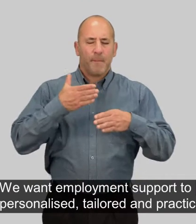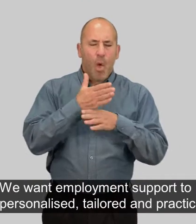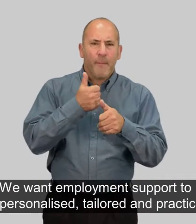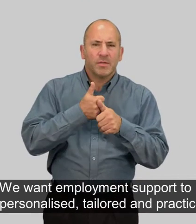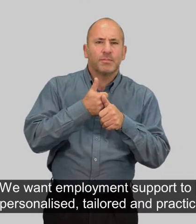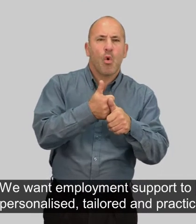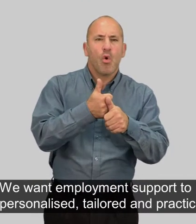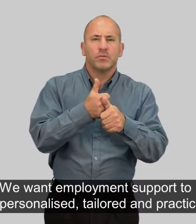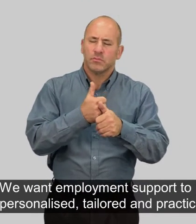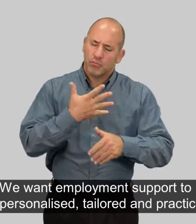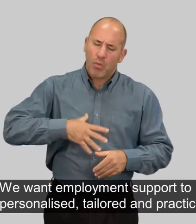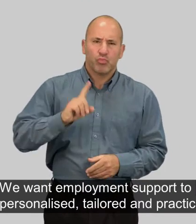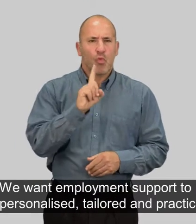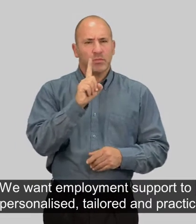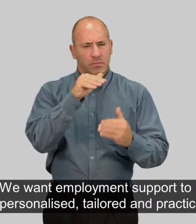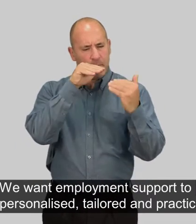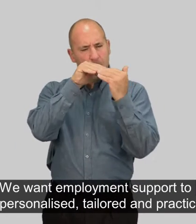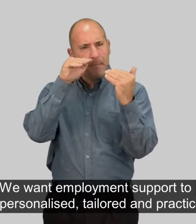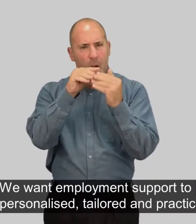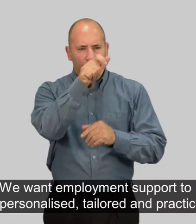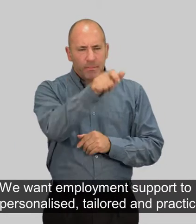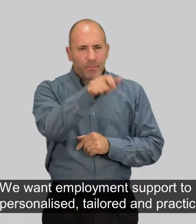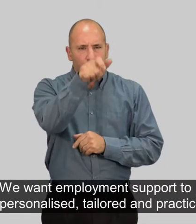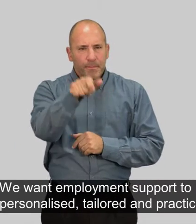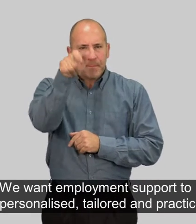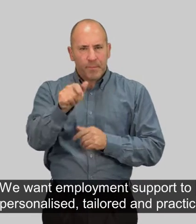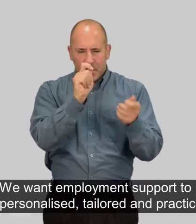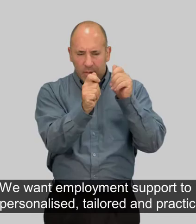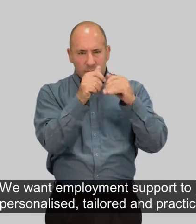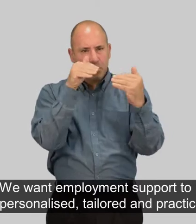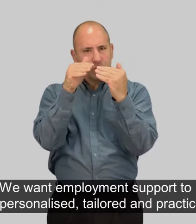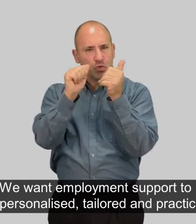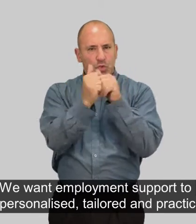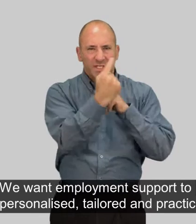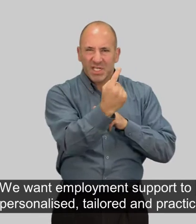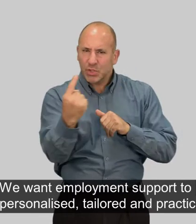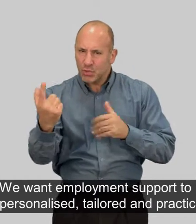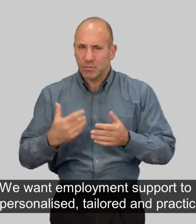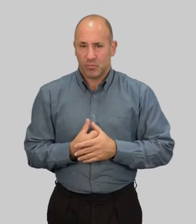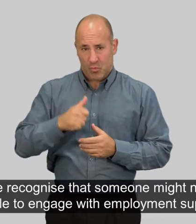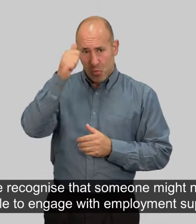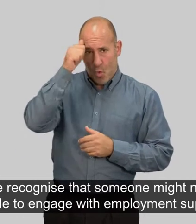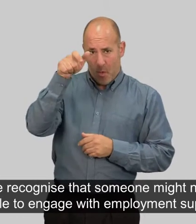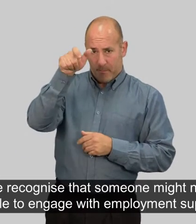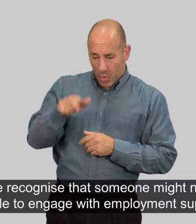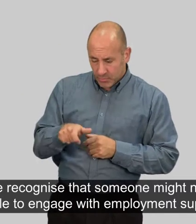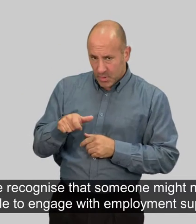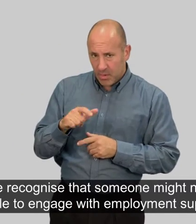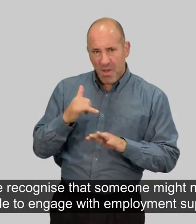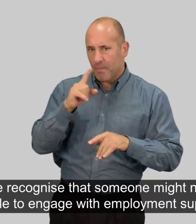We want employment support to be personalised, tailored and practical. We recognise that someone might